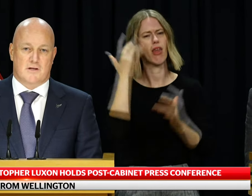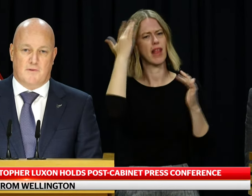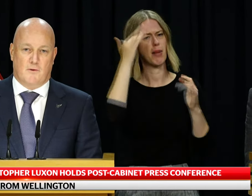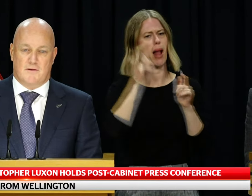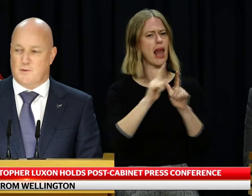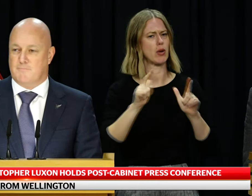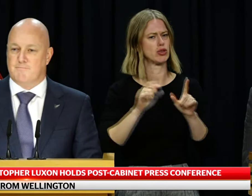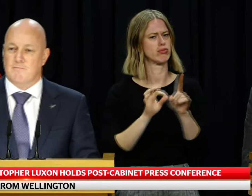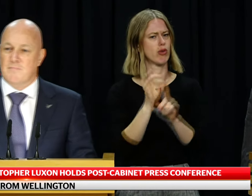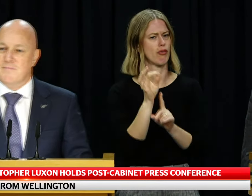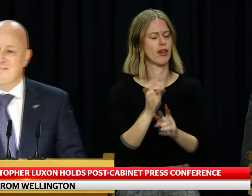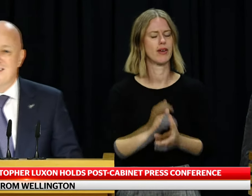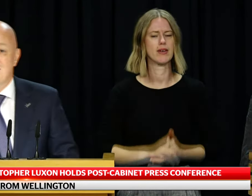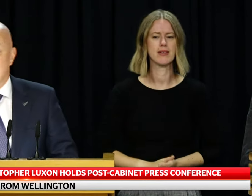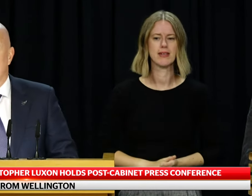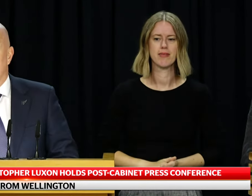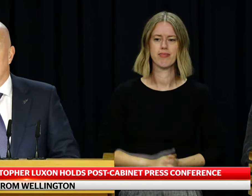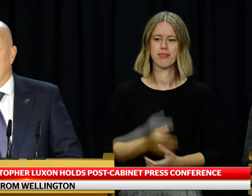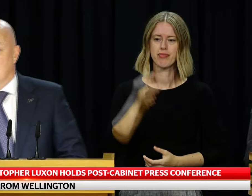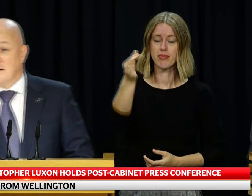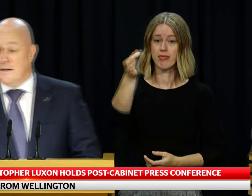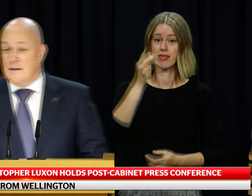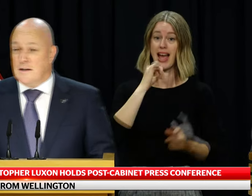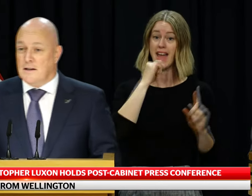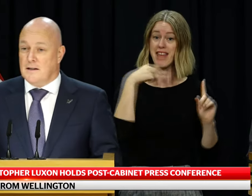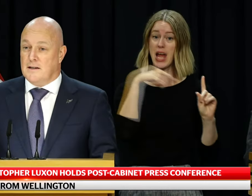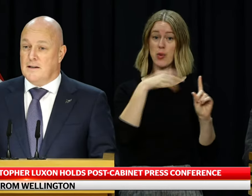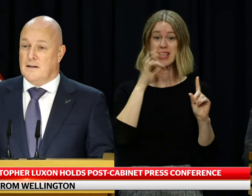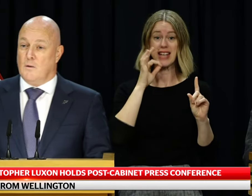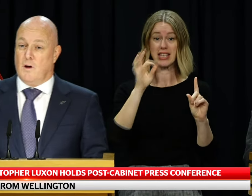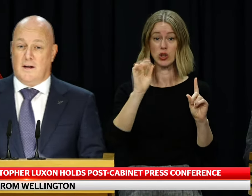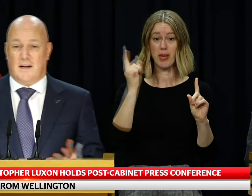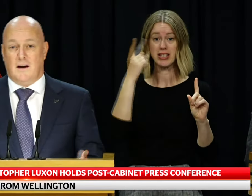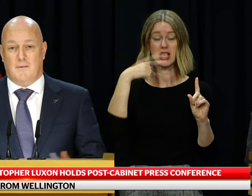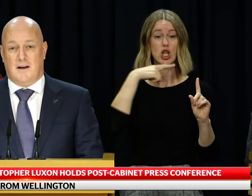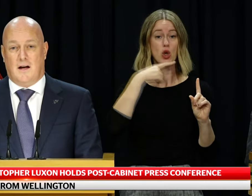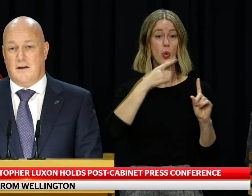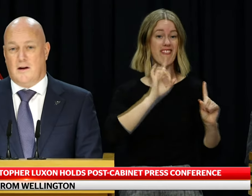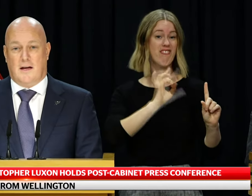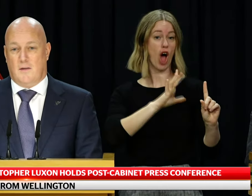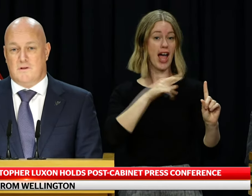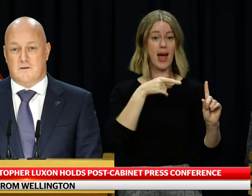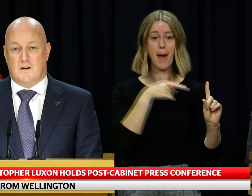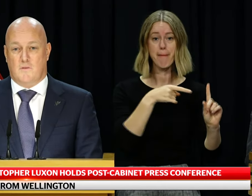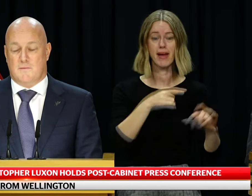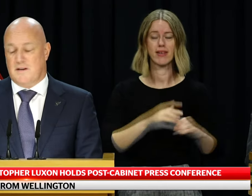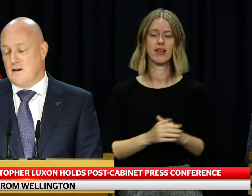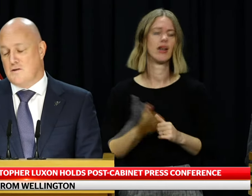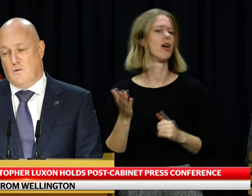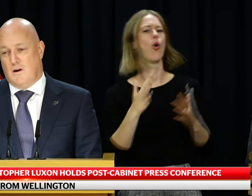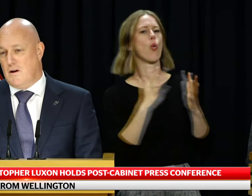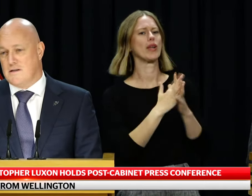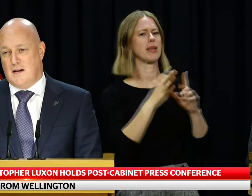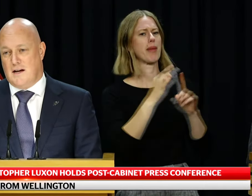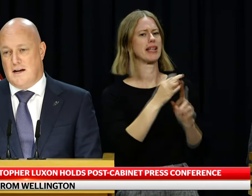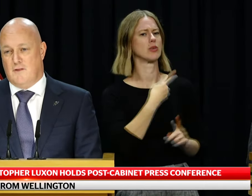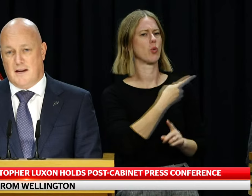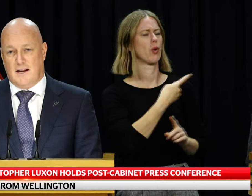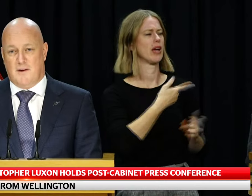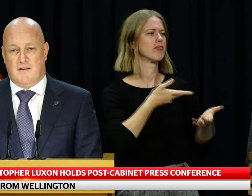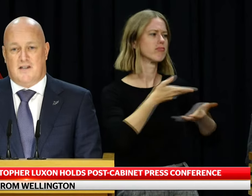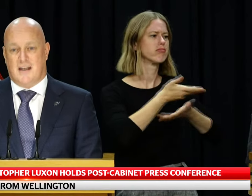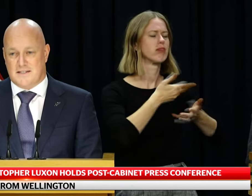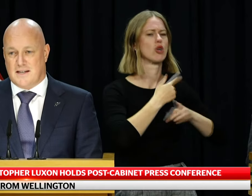through their language before they respond. If he was a national minister, would you sack him? Well, again, I'm going to, Mr. Peters and I talk a lot